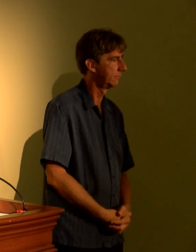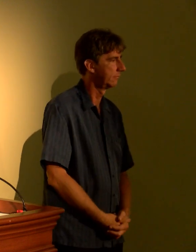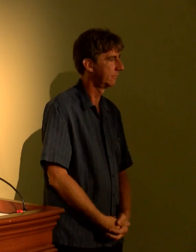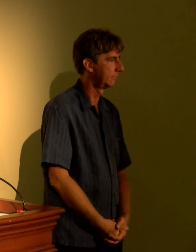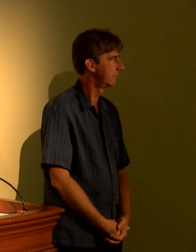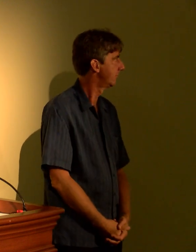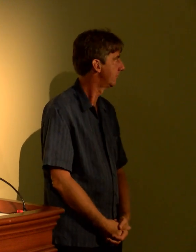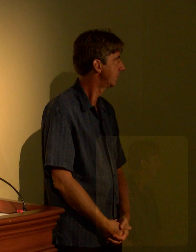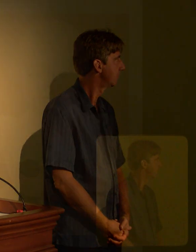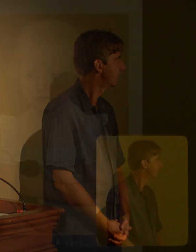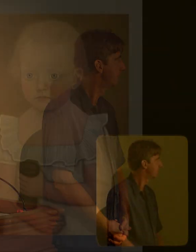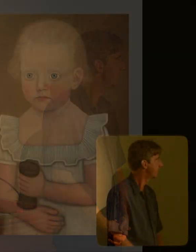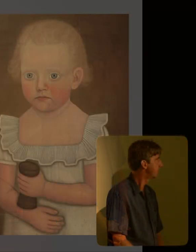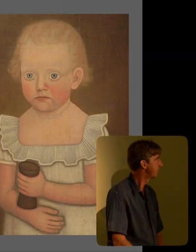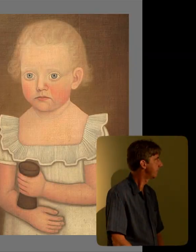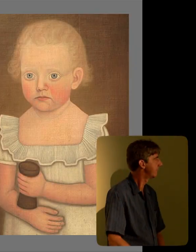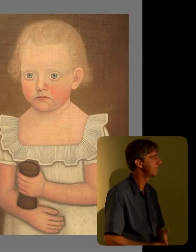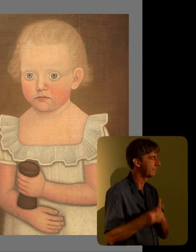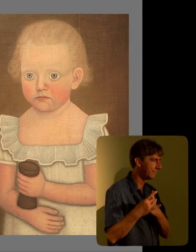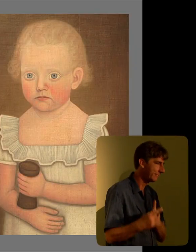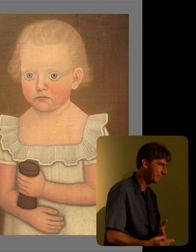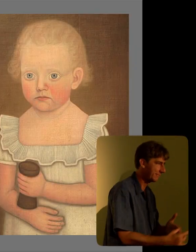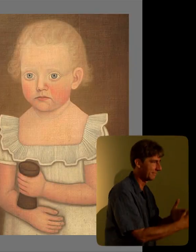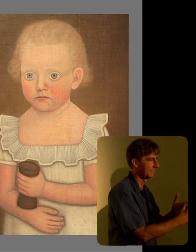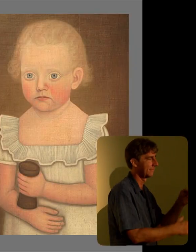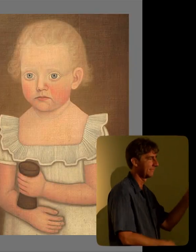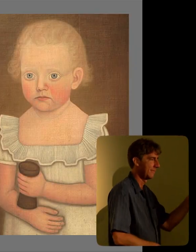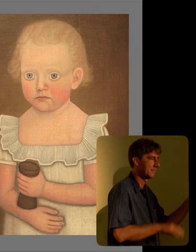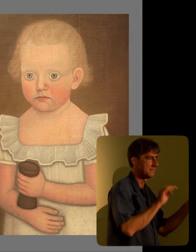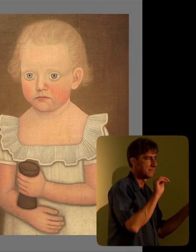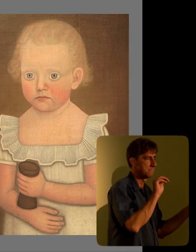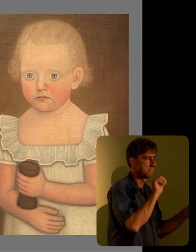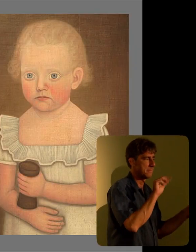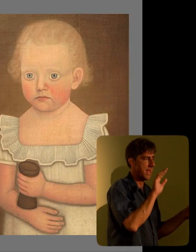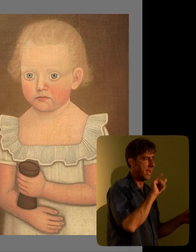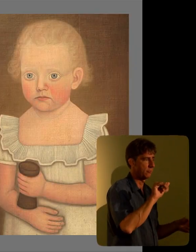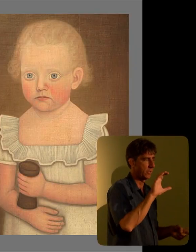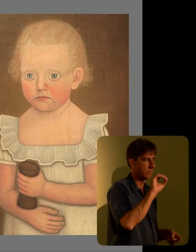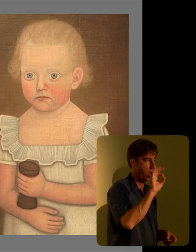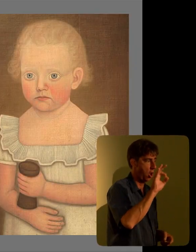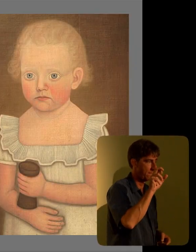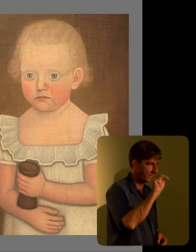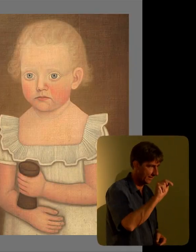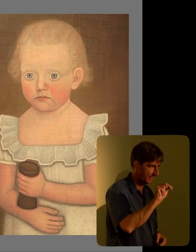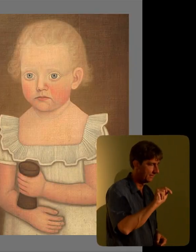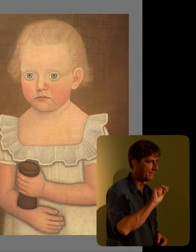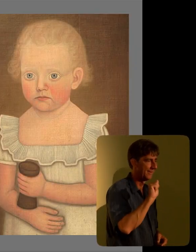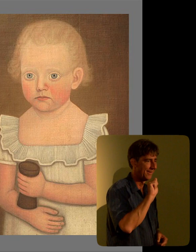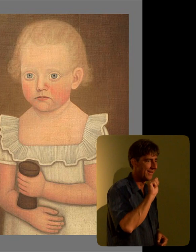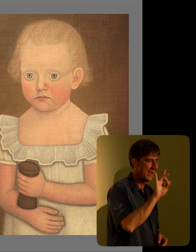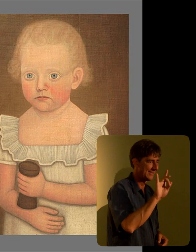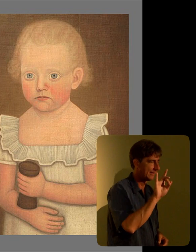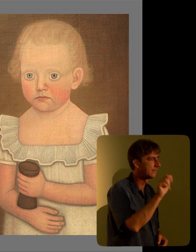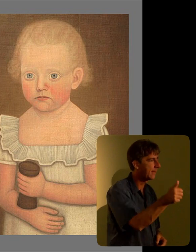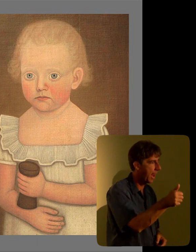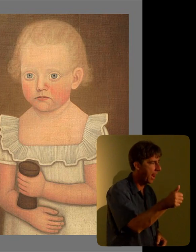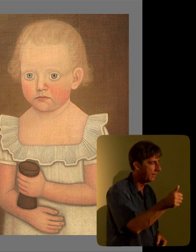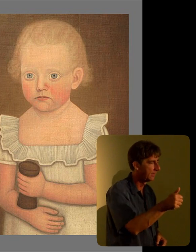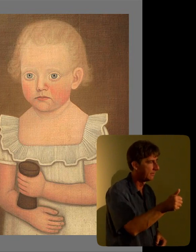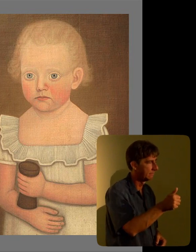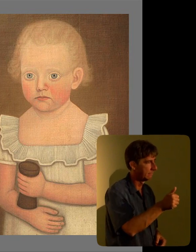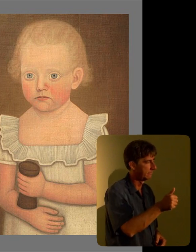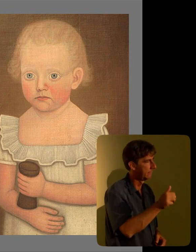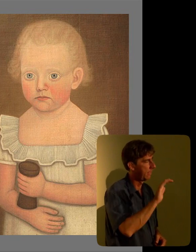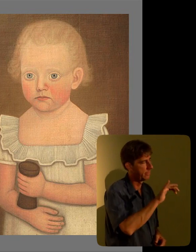And that leads us to Mary Coffin, done at about this time, done at about 1810, an absolutely